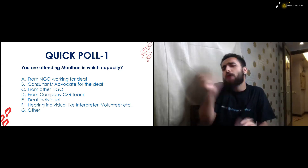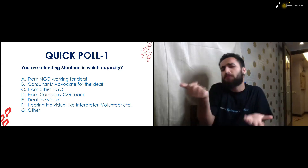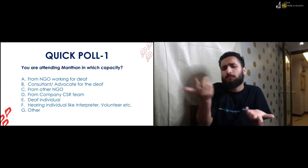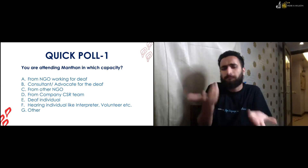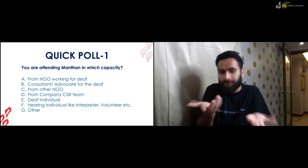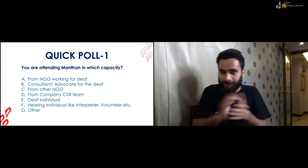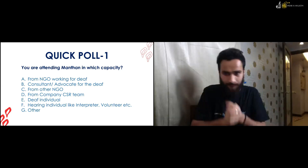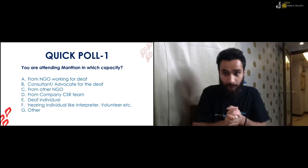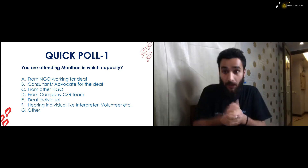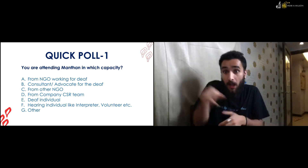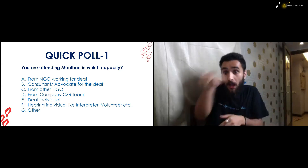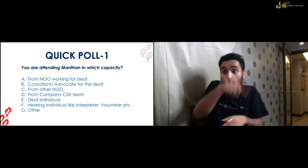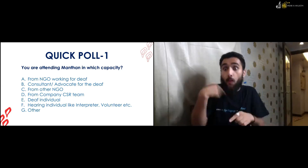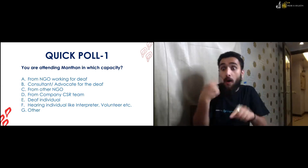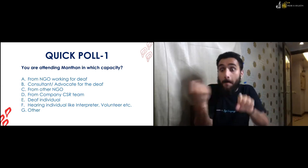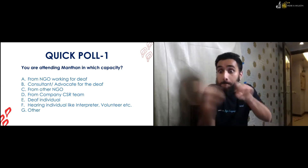is any other.